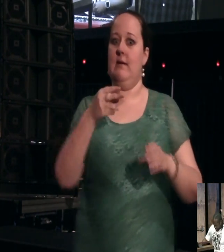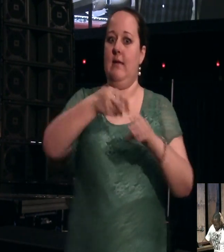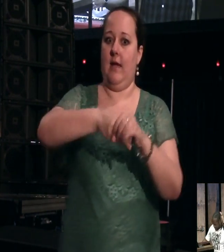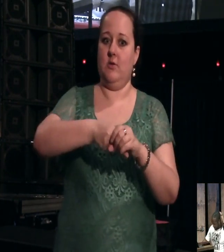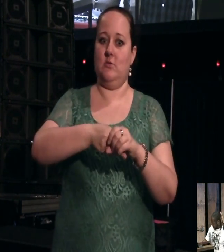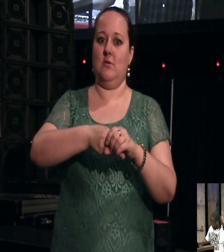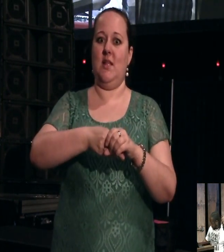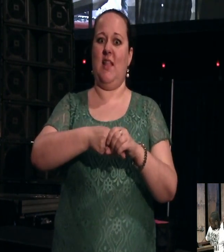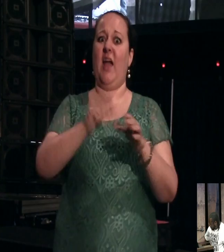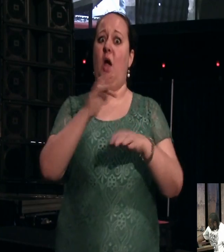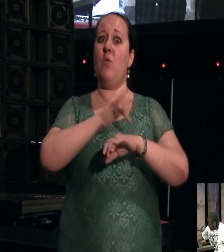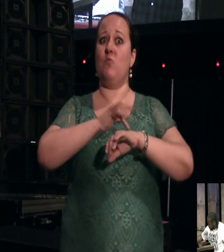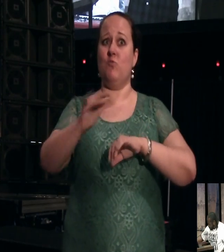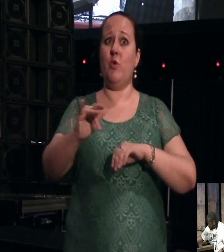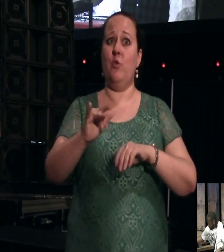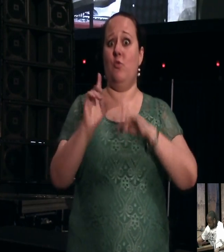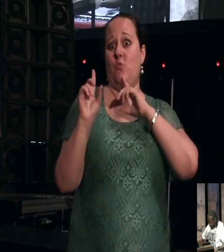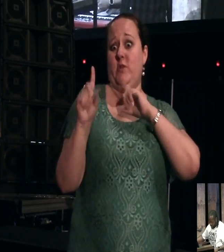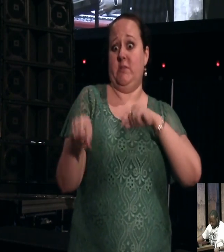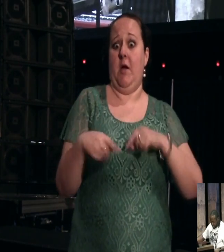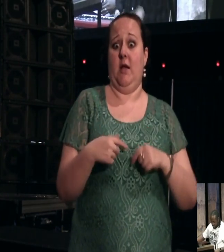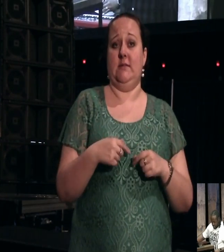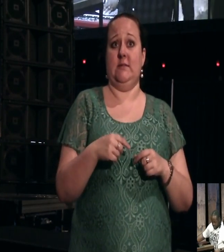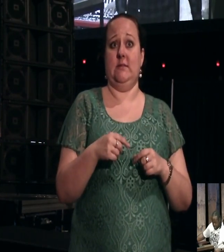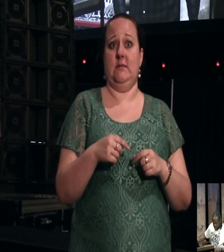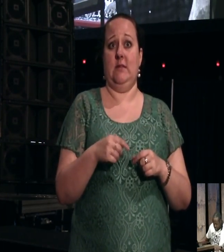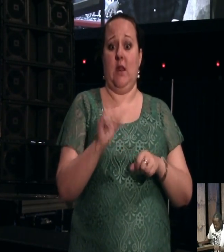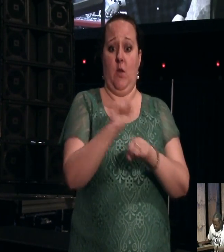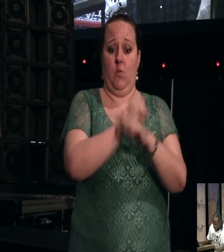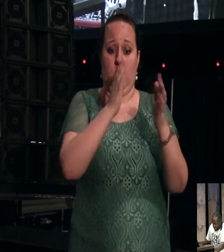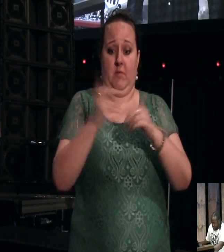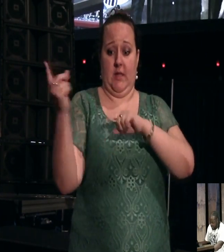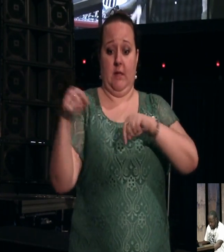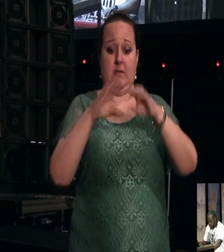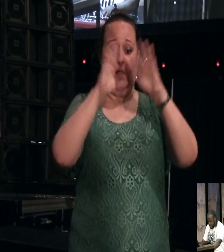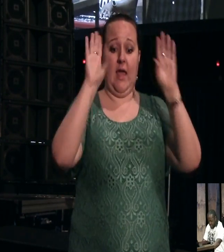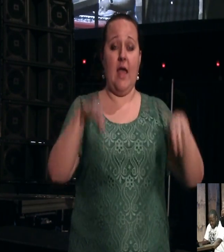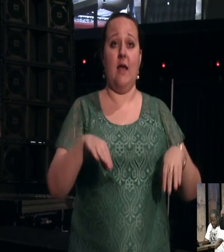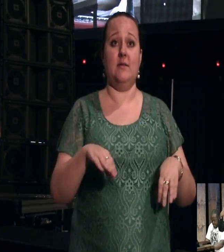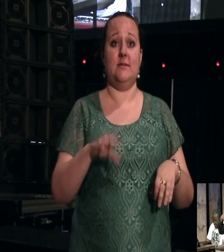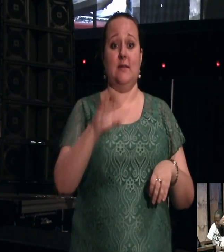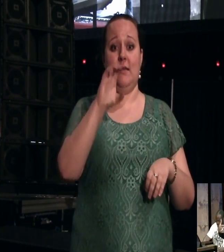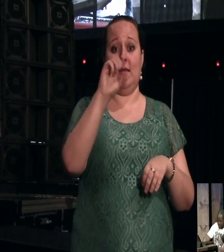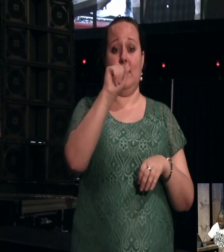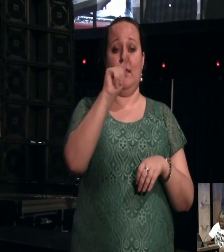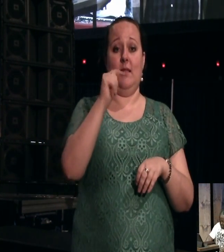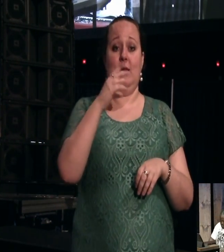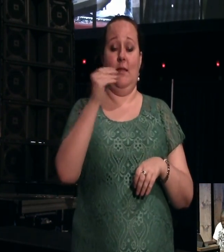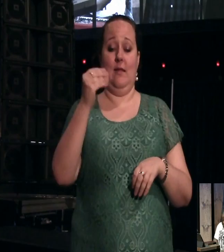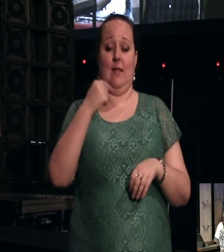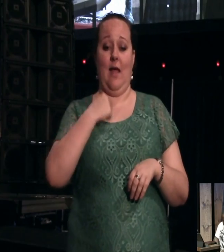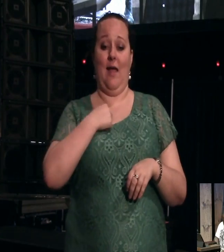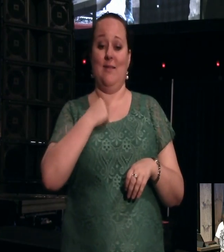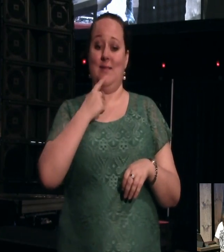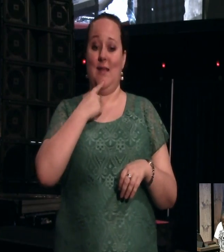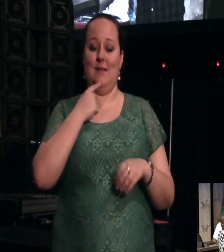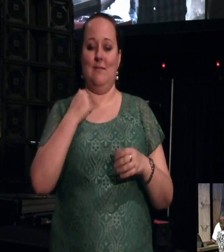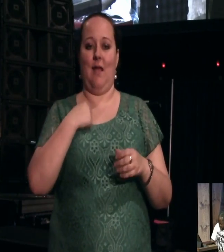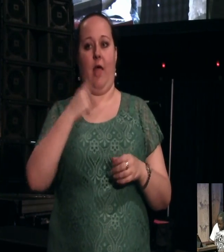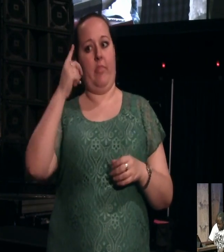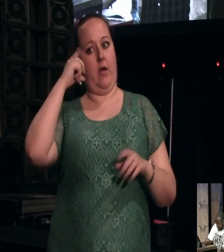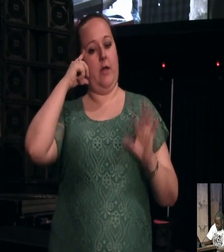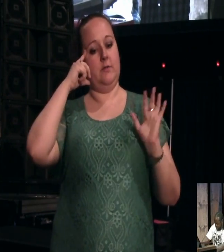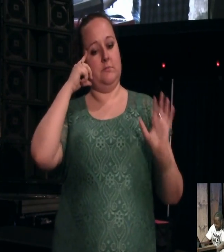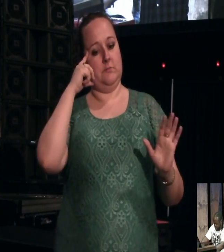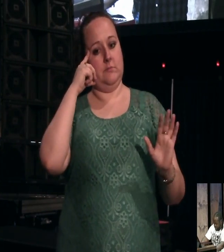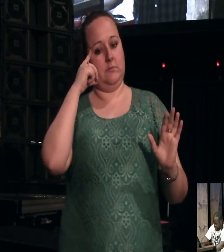just, he didn't engage at all. It was one of the most rude responses I've experienced just in a workman coming to the house. And so Kat